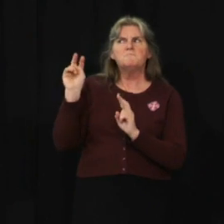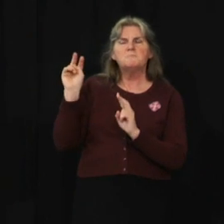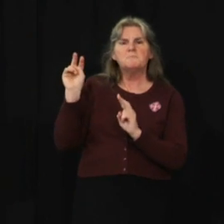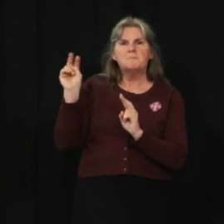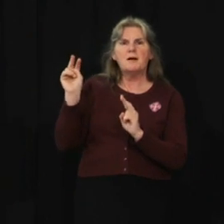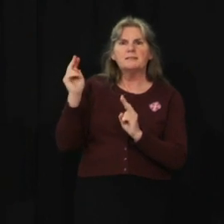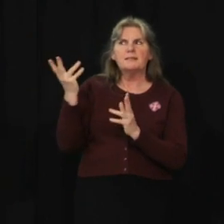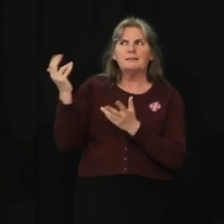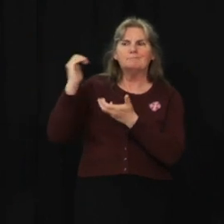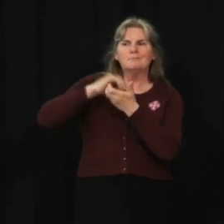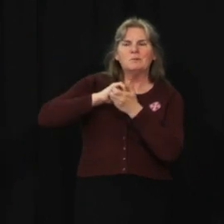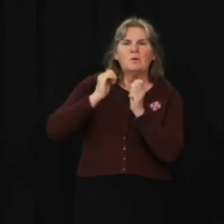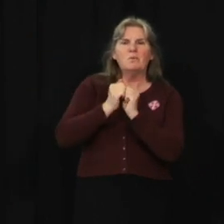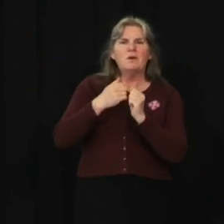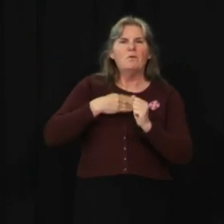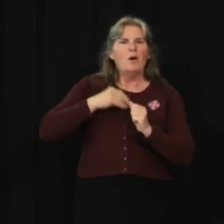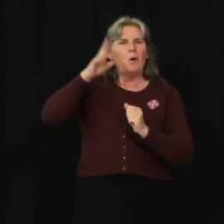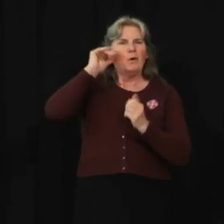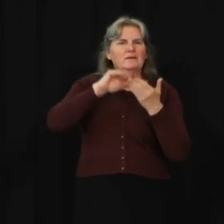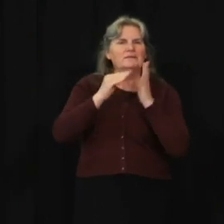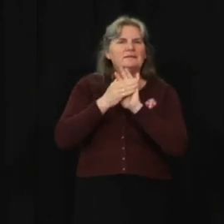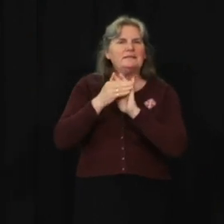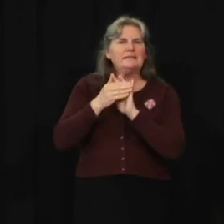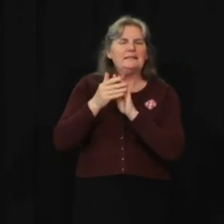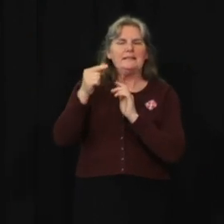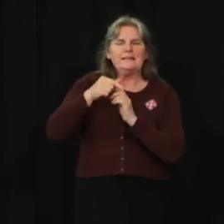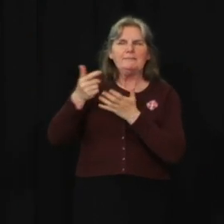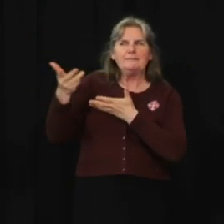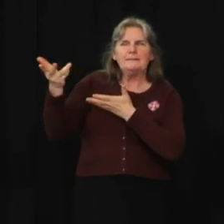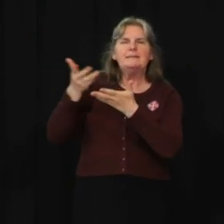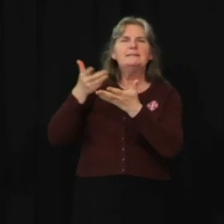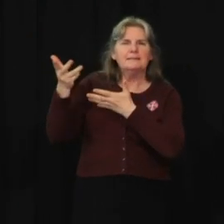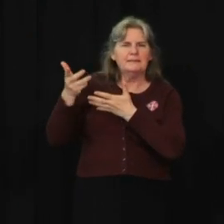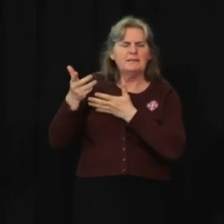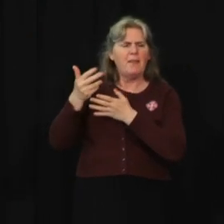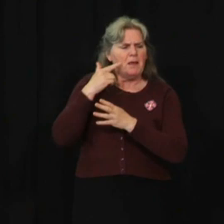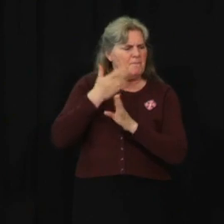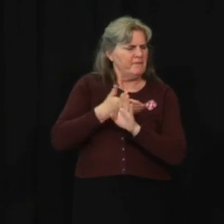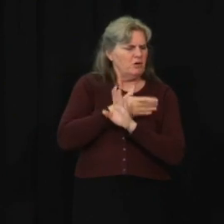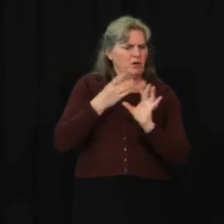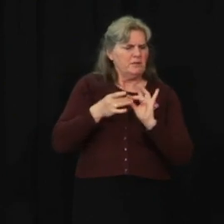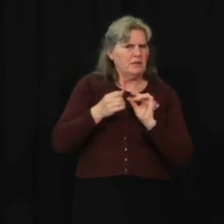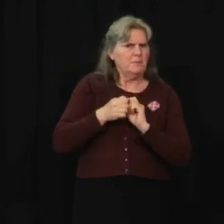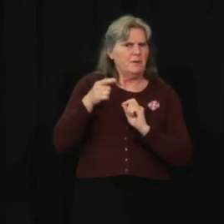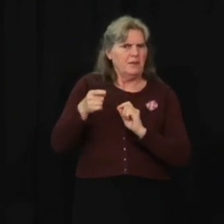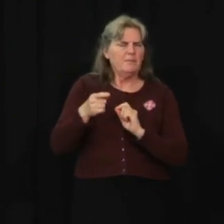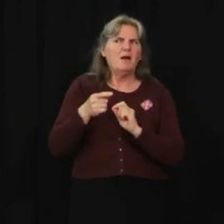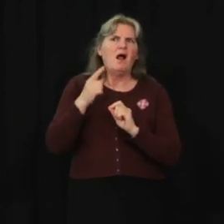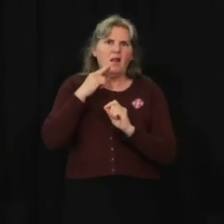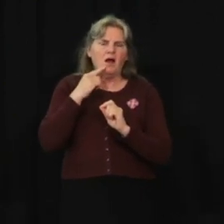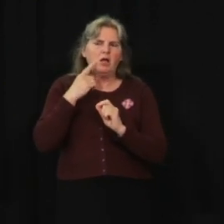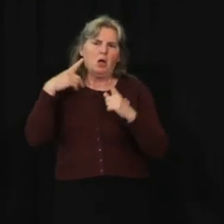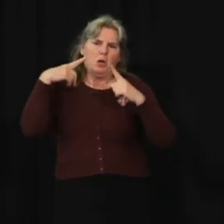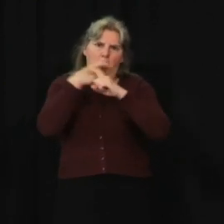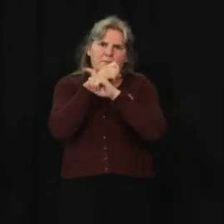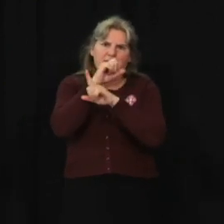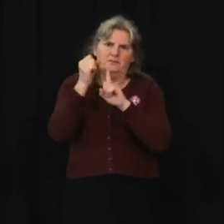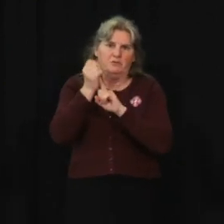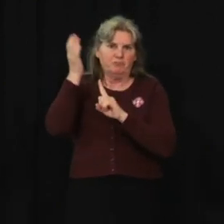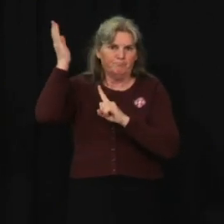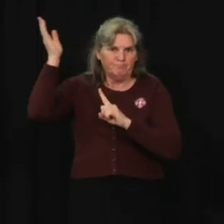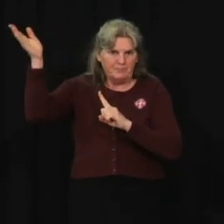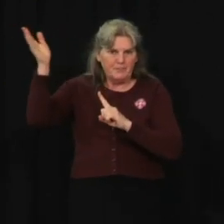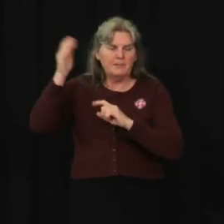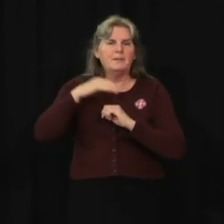working with the city on. And I think I've mentioned before, but obviously there are a lot of complexities to that. So it's